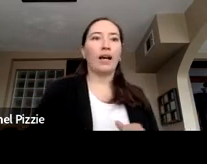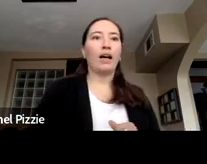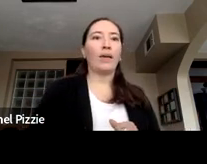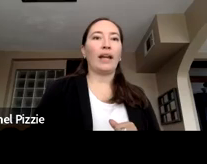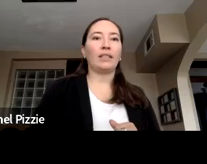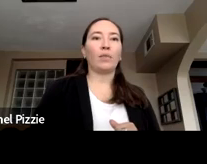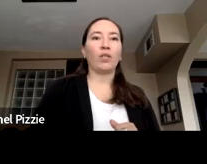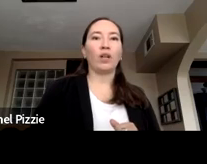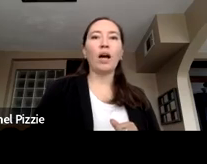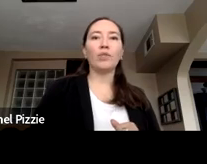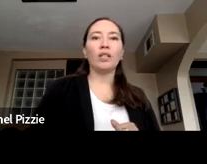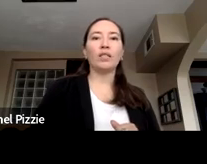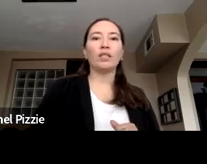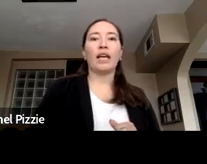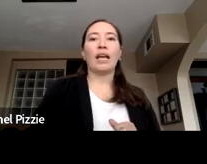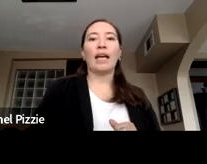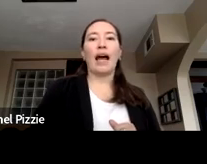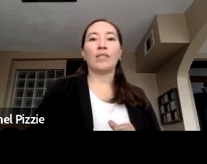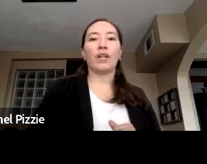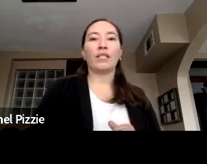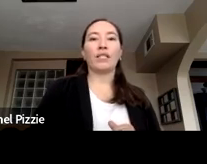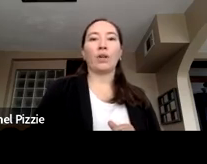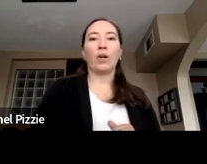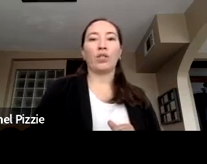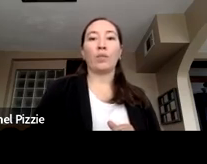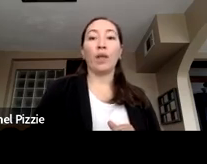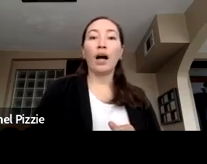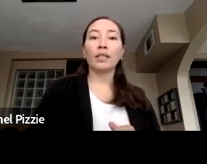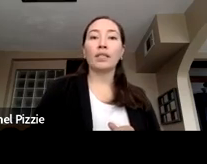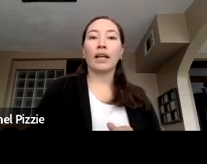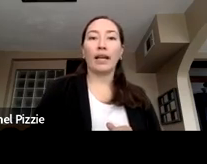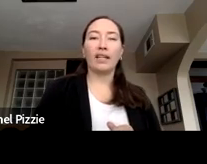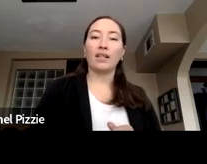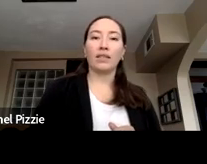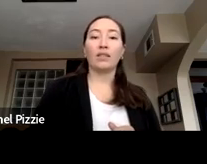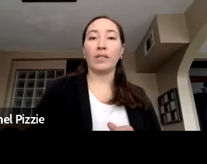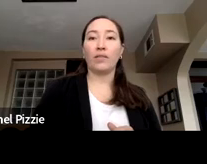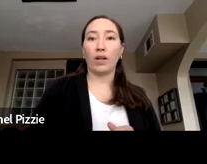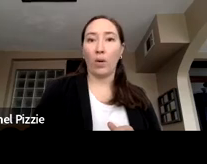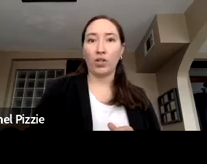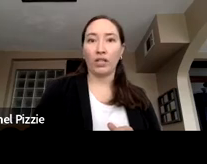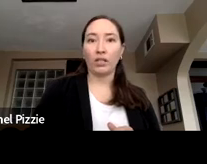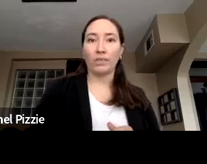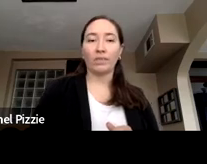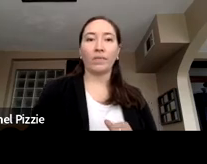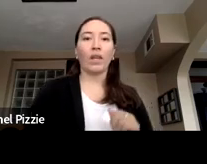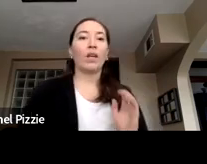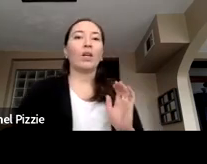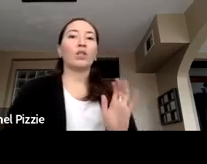this. It has some question options. It has various different question blocks and the specific